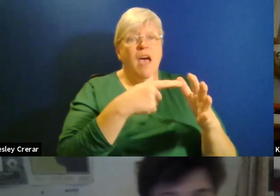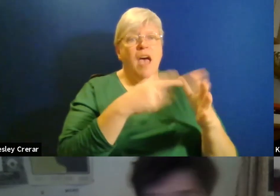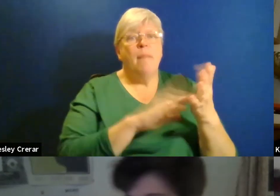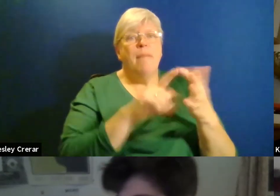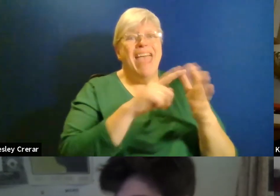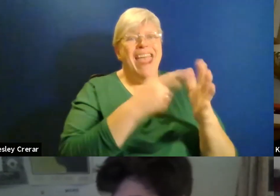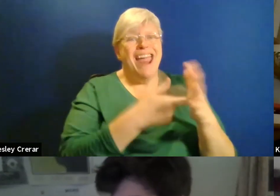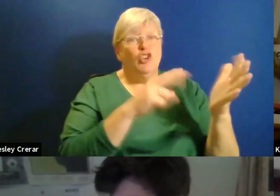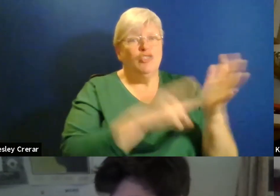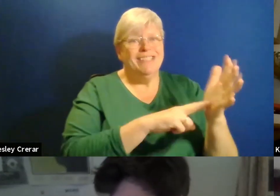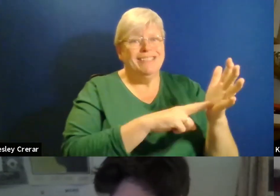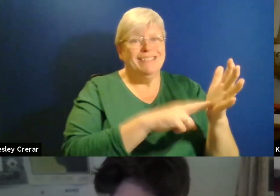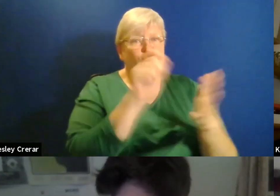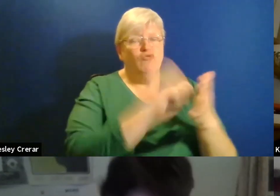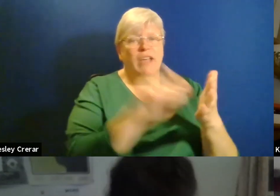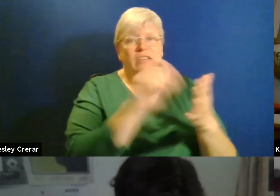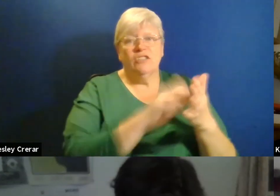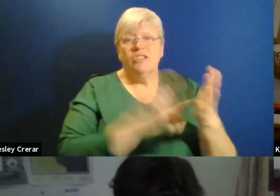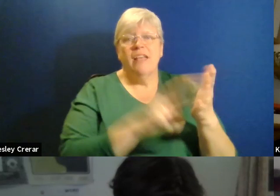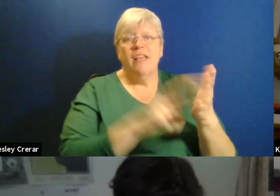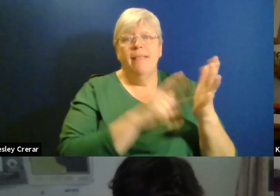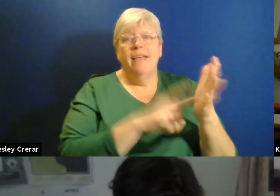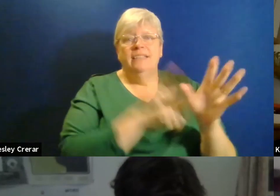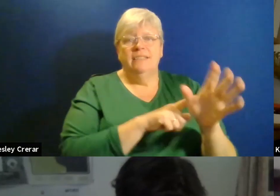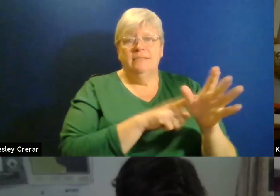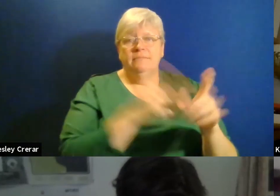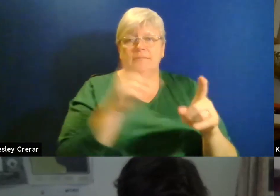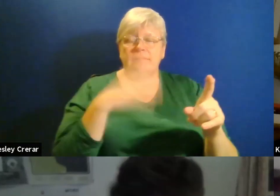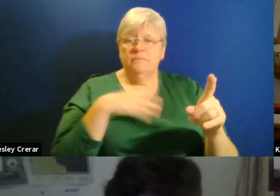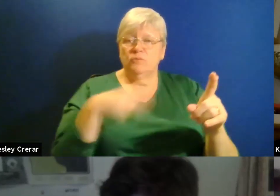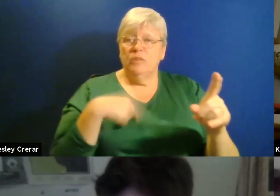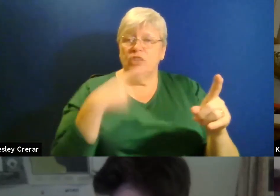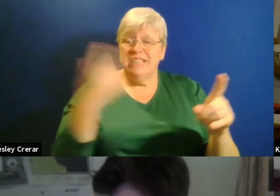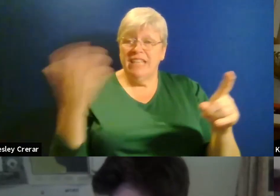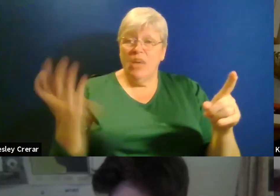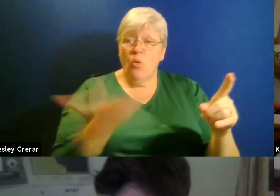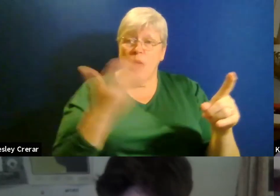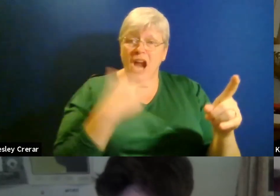Writers. Lily, I can see you there. Would you like to tell people where they can find